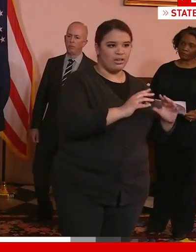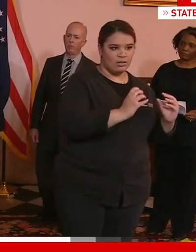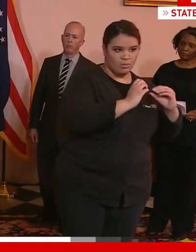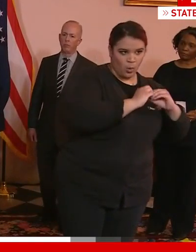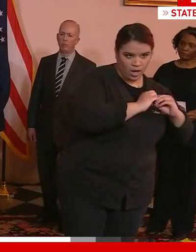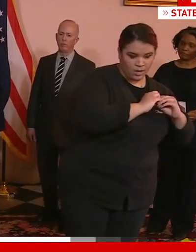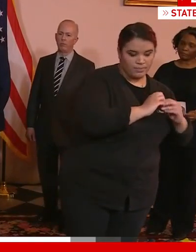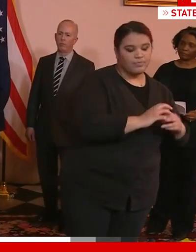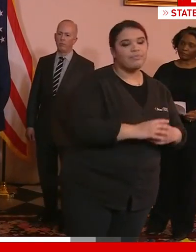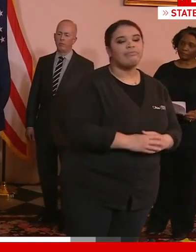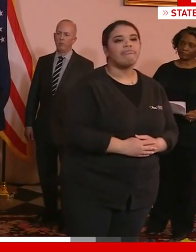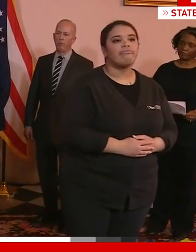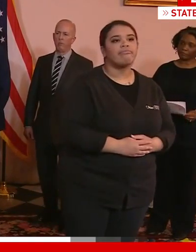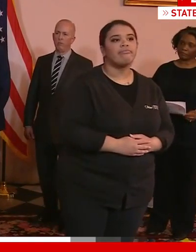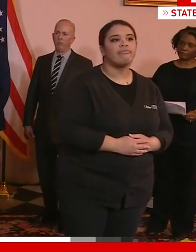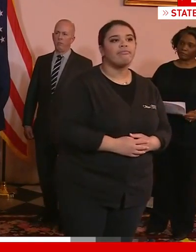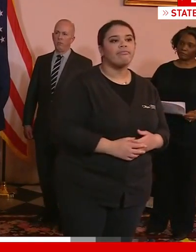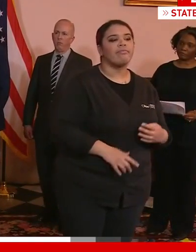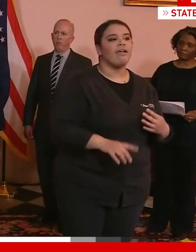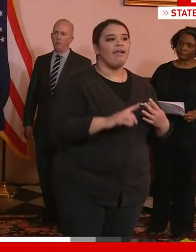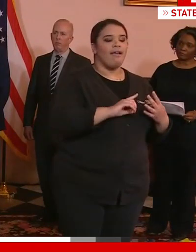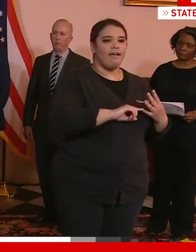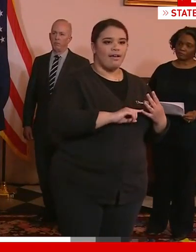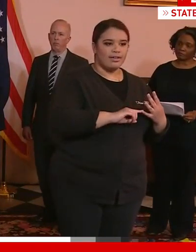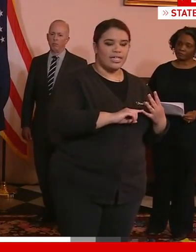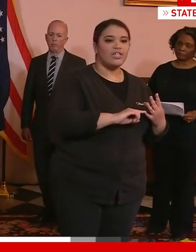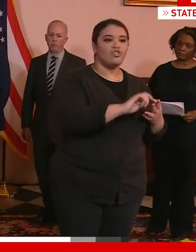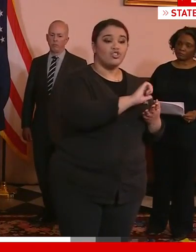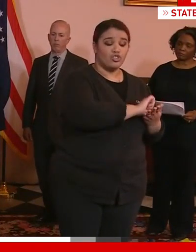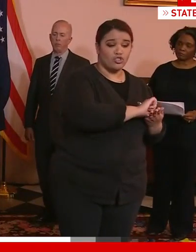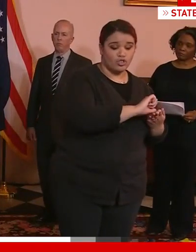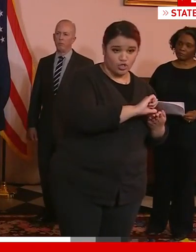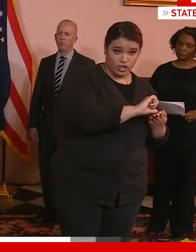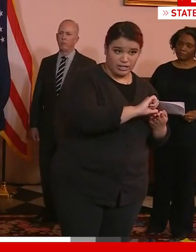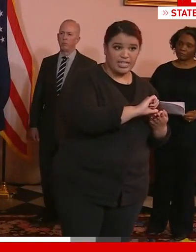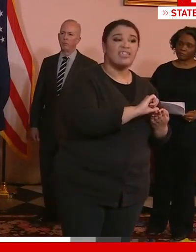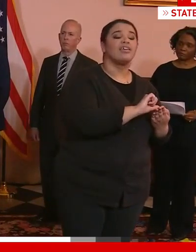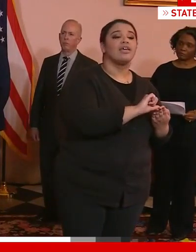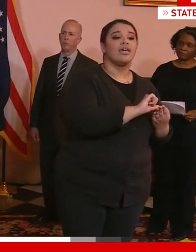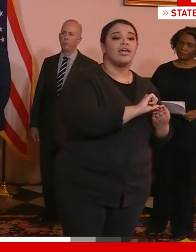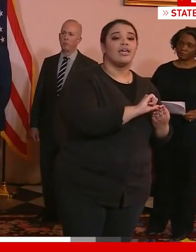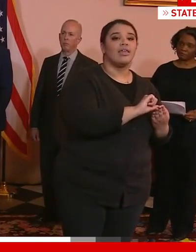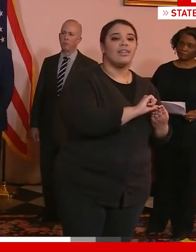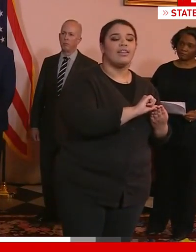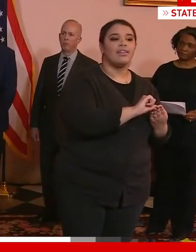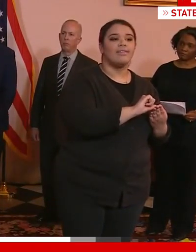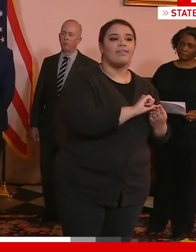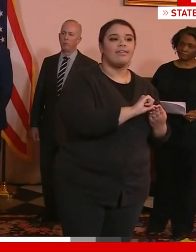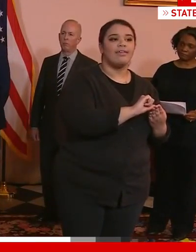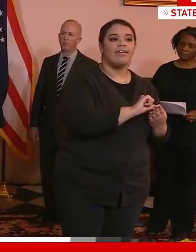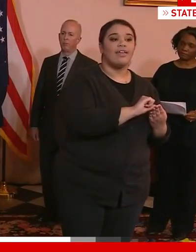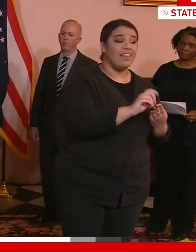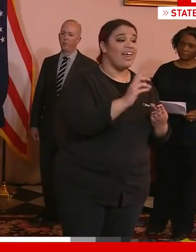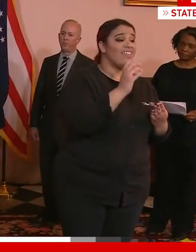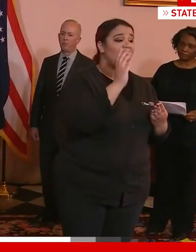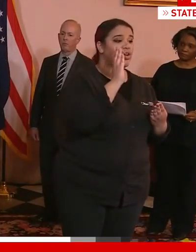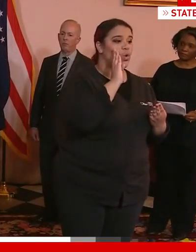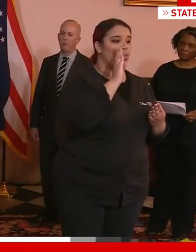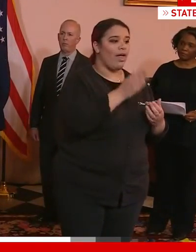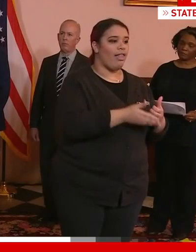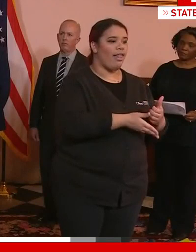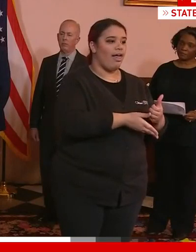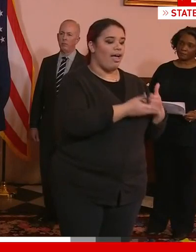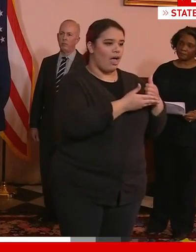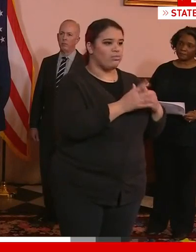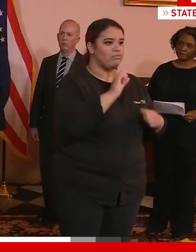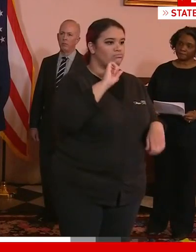condition, and a surgery that will reduce the risk of progression to severe symptoms for the patient. So we want to